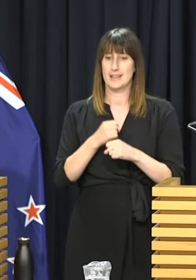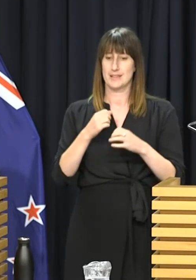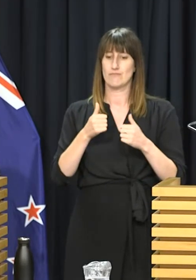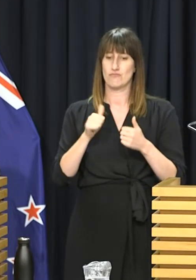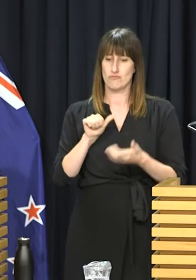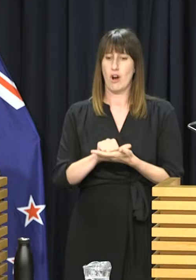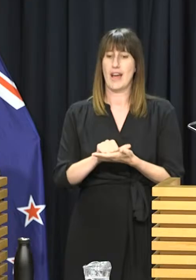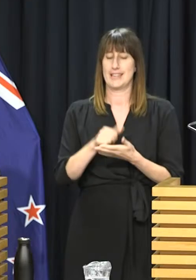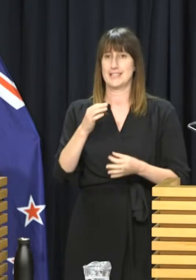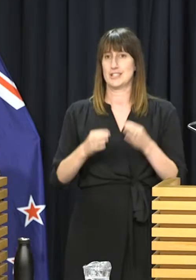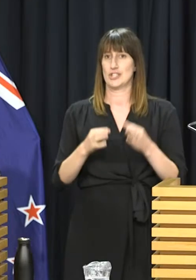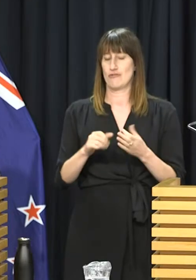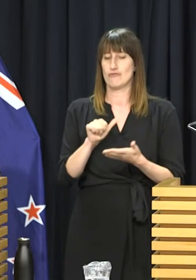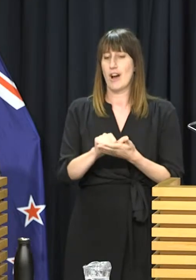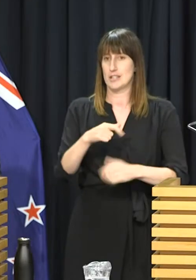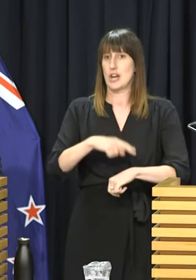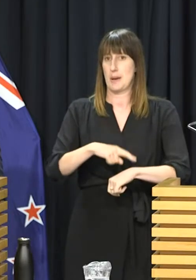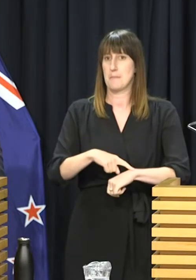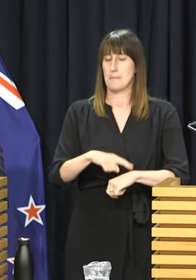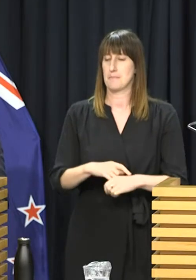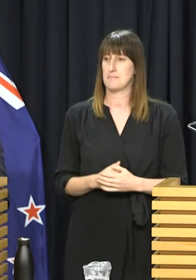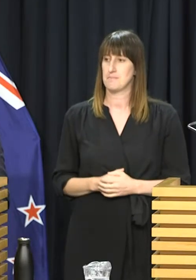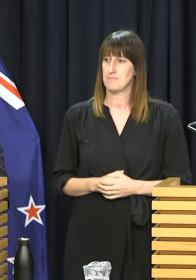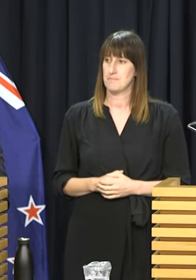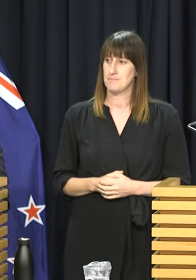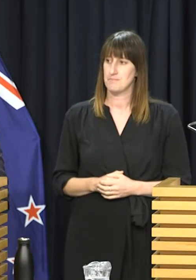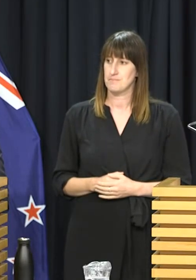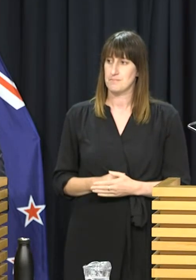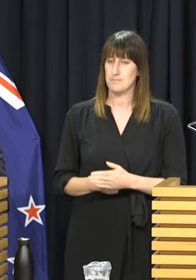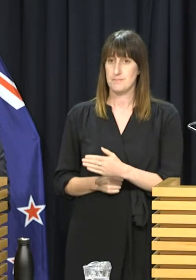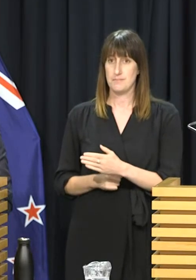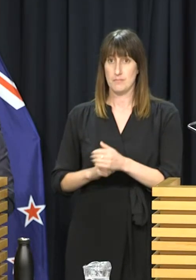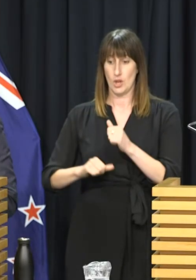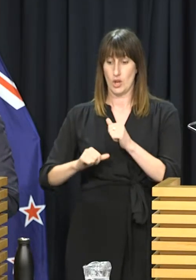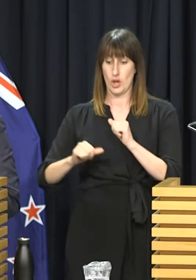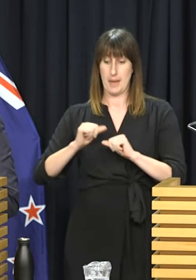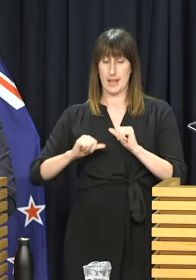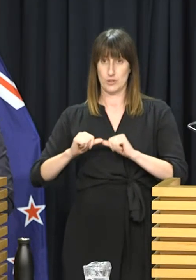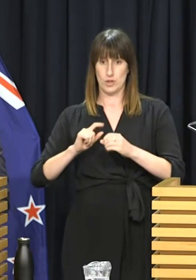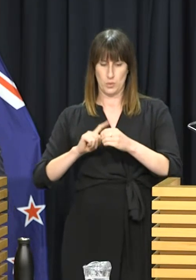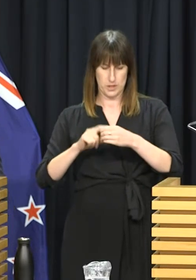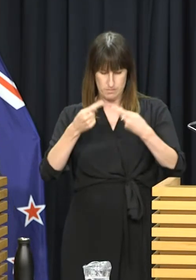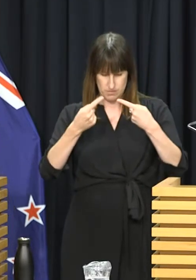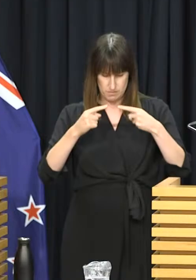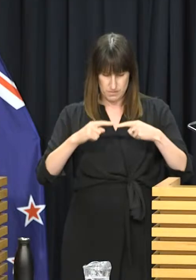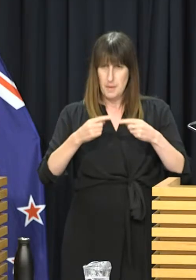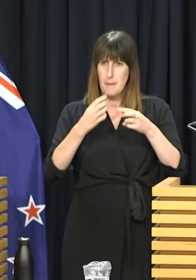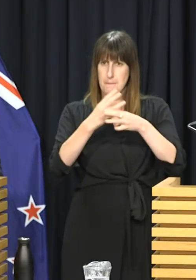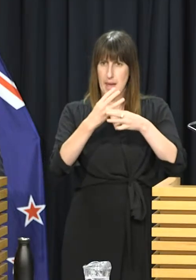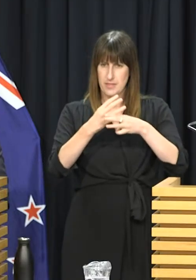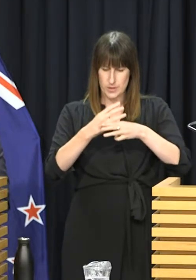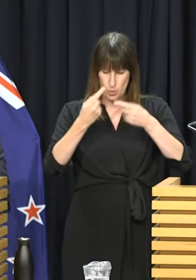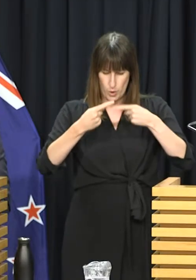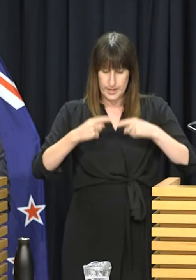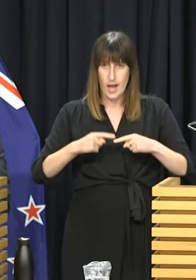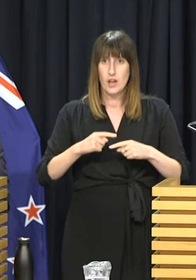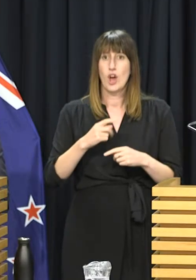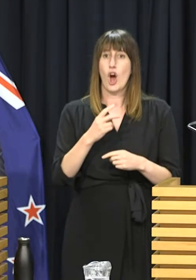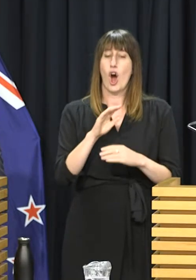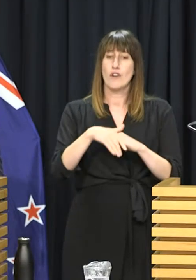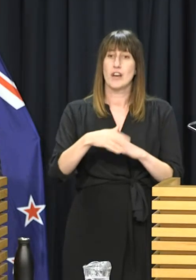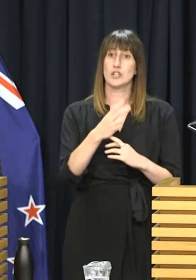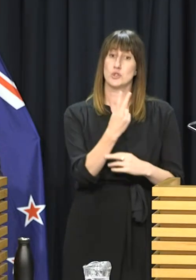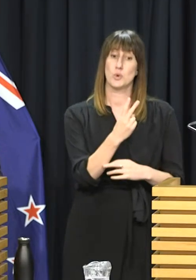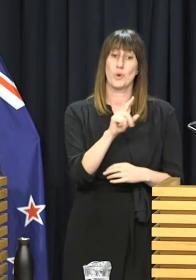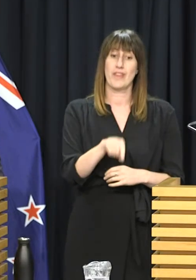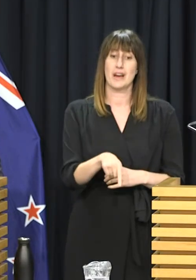way. Just to come back on the question around vaccinators, I can have done some maths. Over 2,200